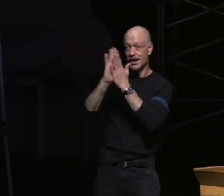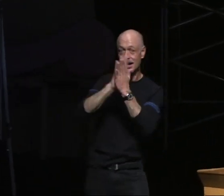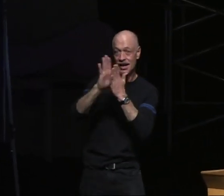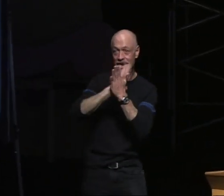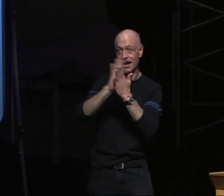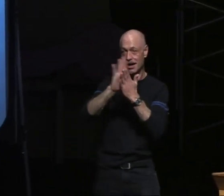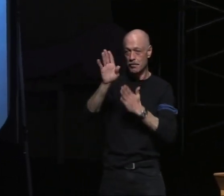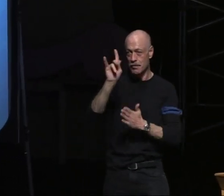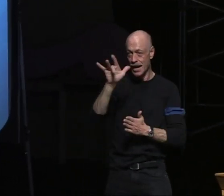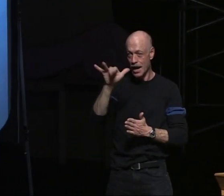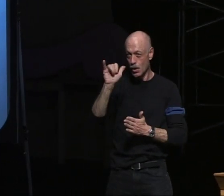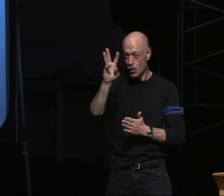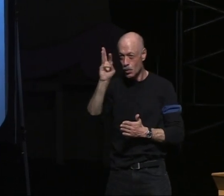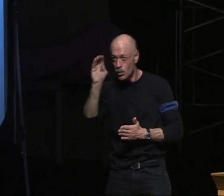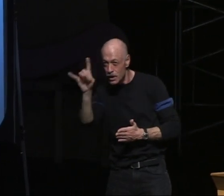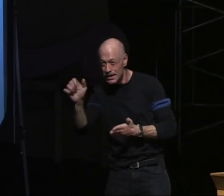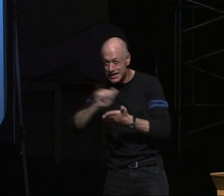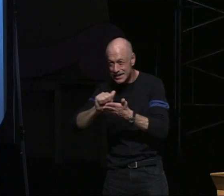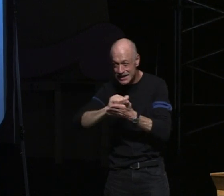sign language.